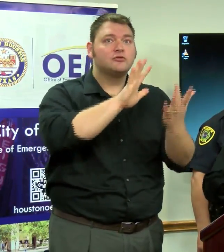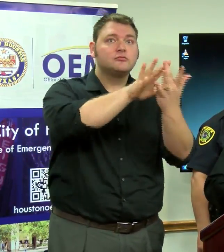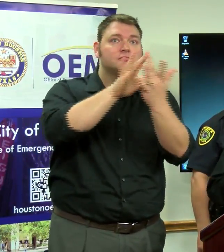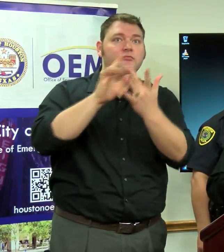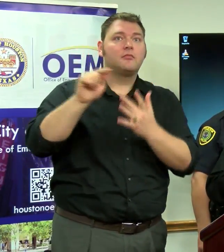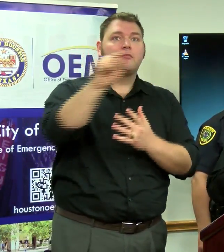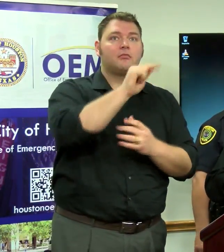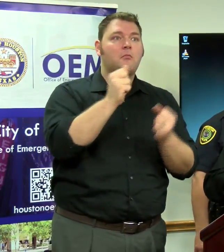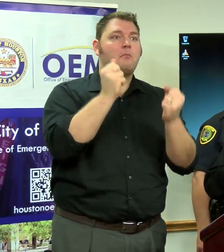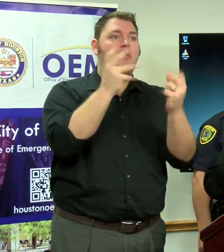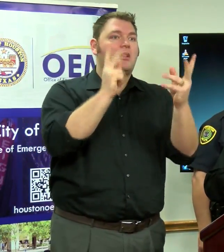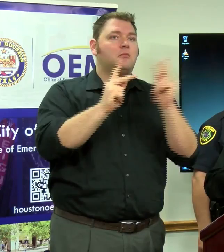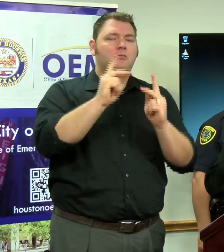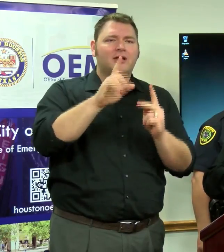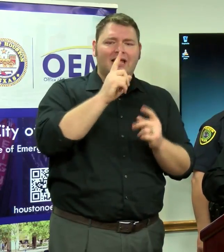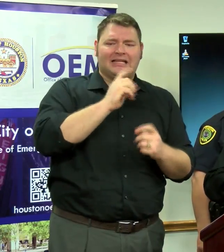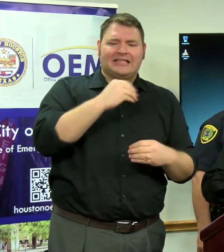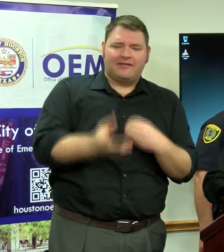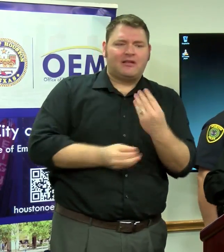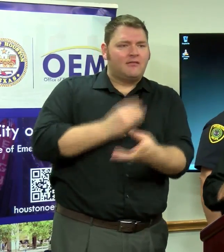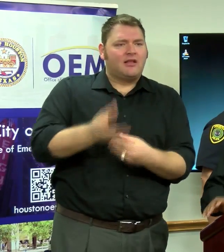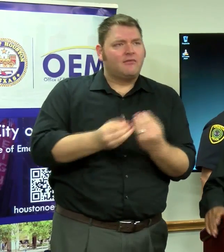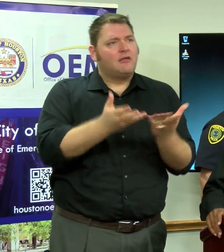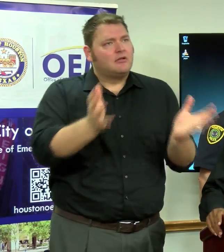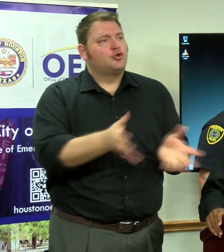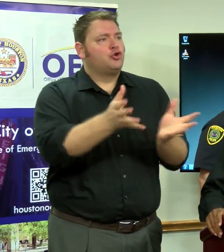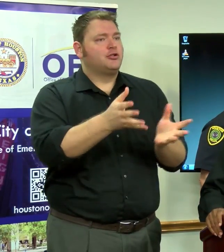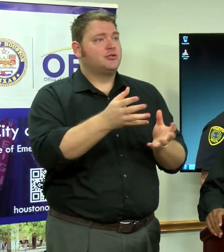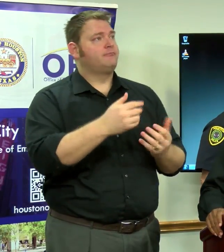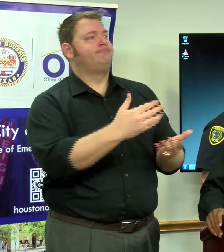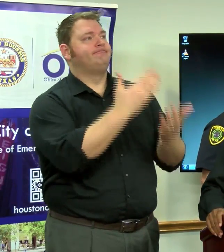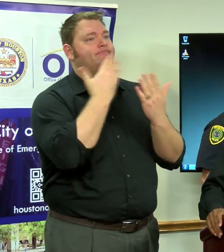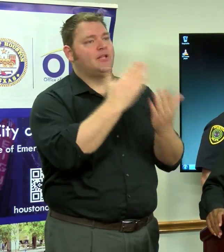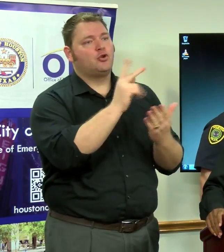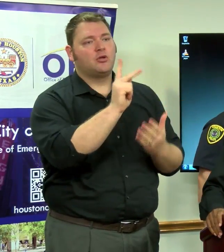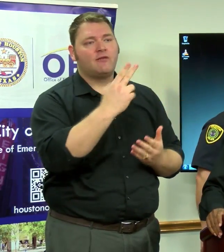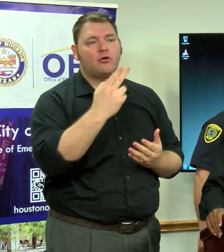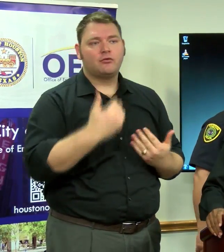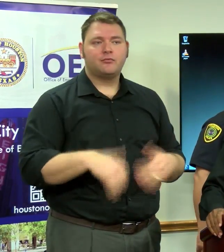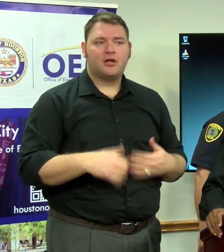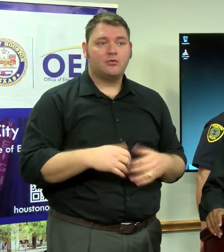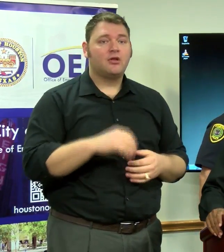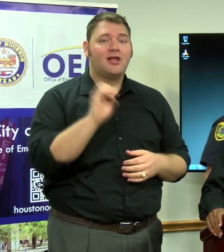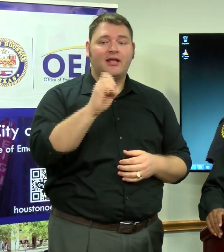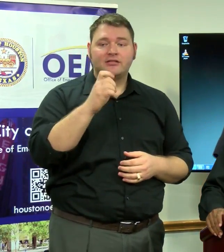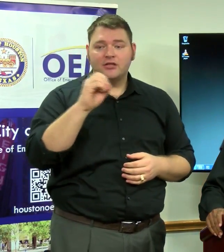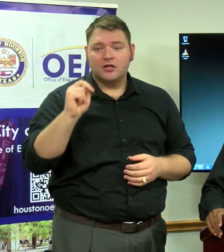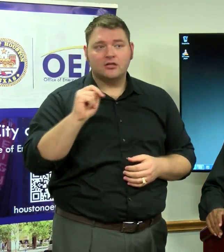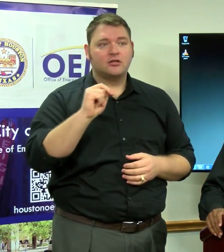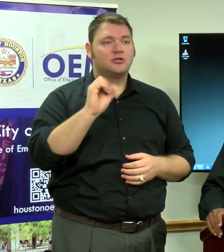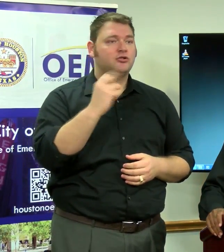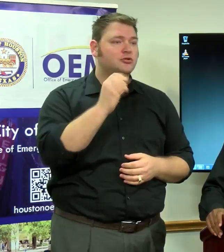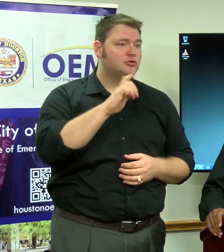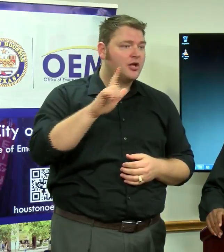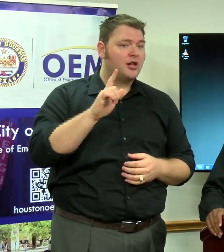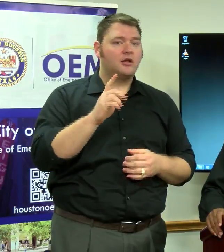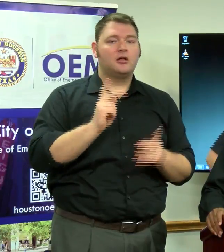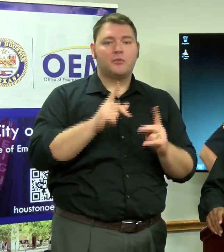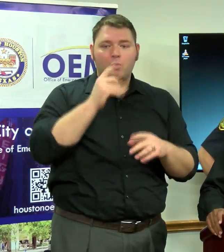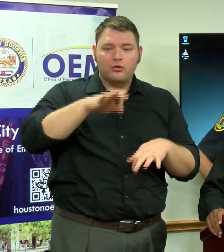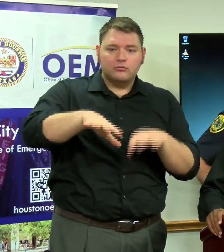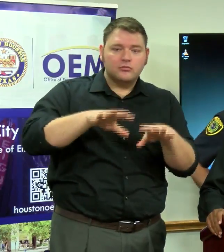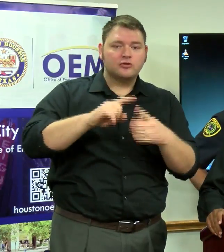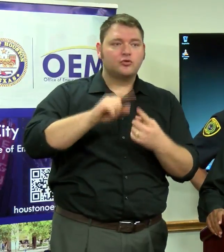and there are a number. I can't, you know, whether it's Exxon, Shell, all of them have indicated that some are contributing to Red Cross. There's a tremendous need there. Some will